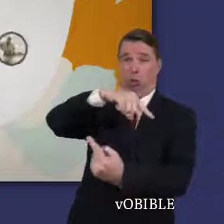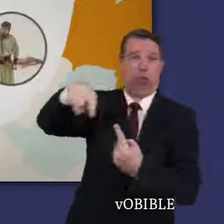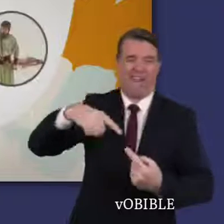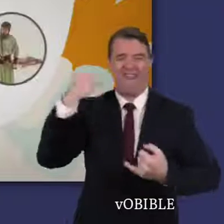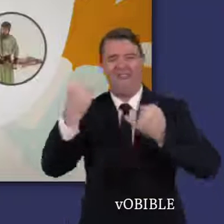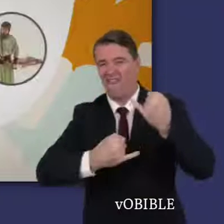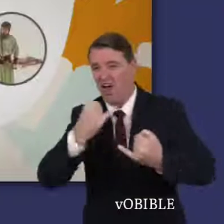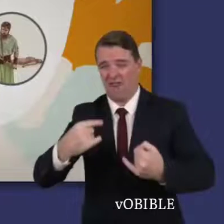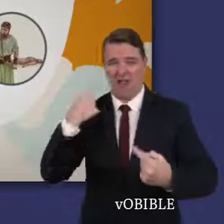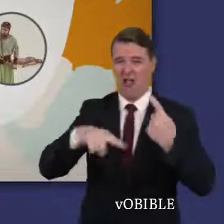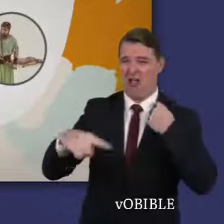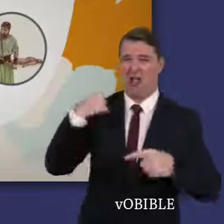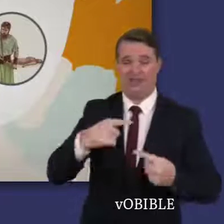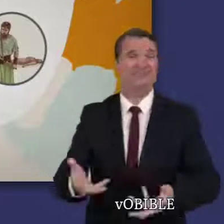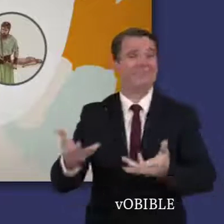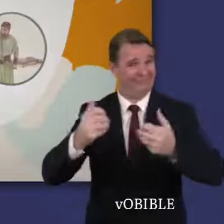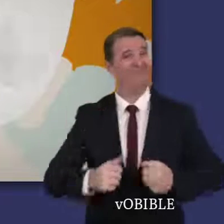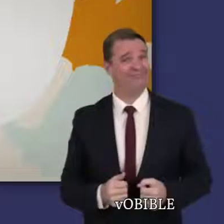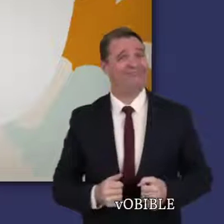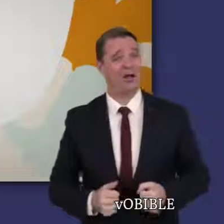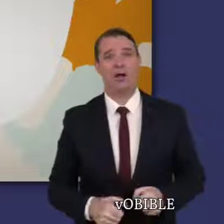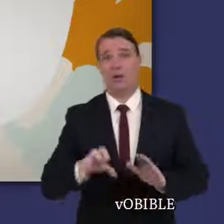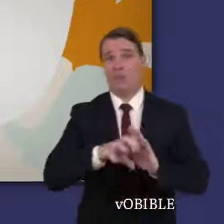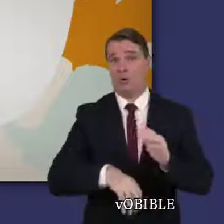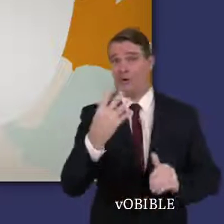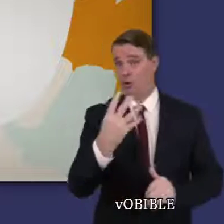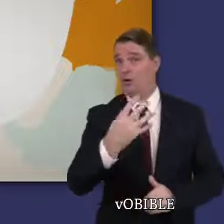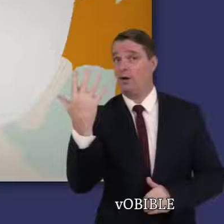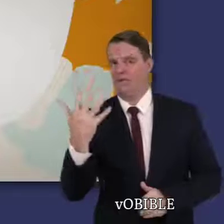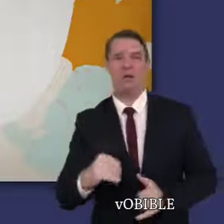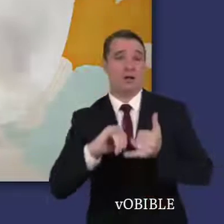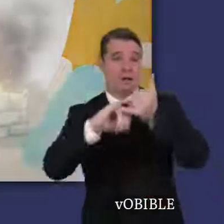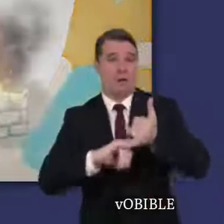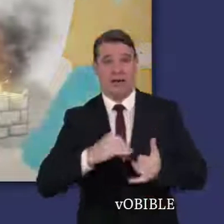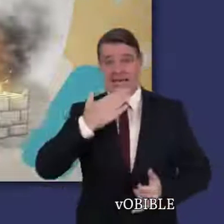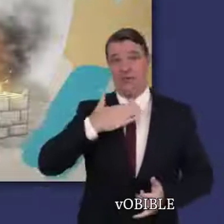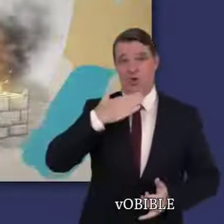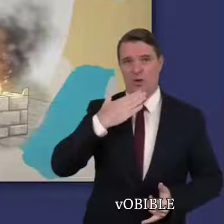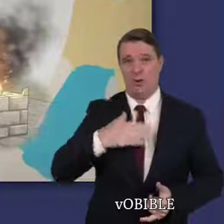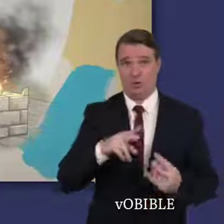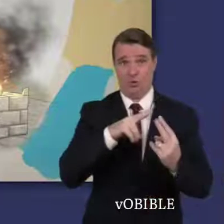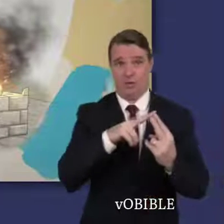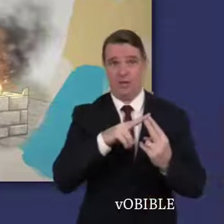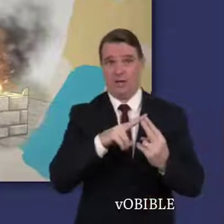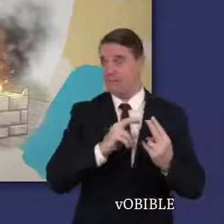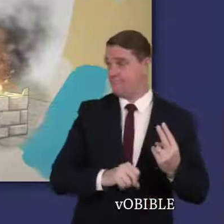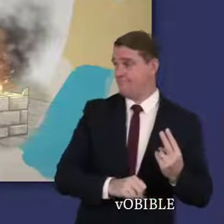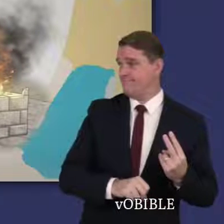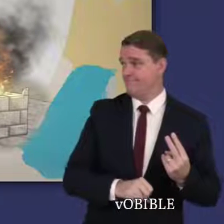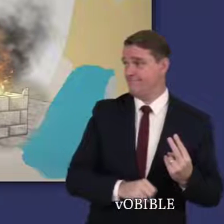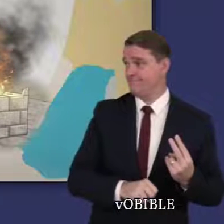struggles, and assassinations. In chapters 14 and 15, Rehoboam and Abijam after